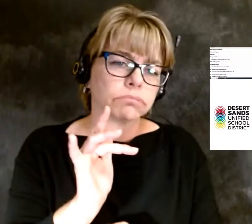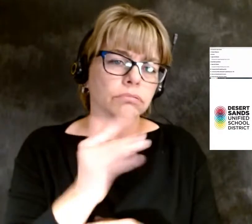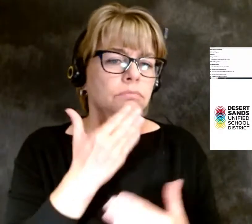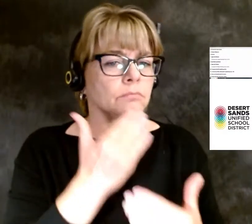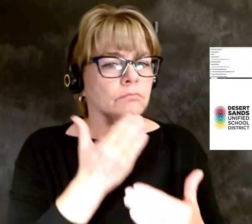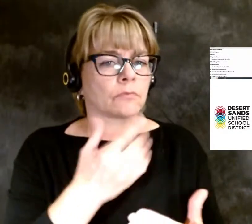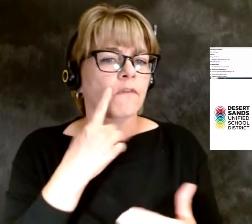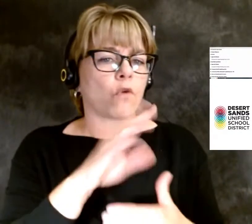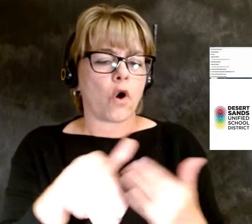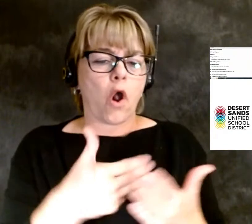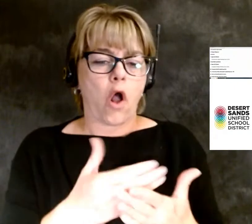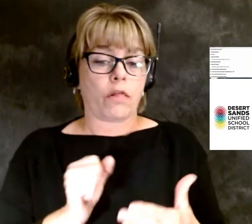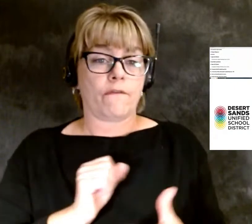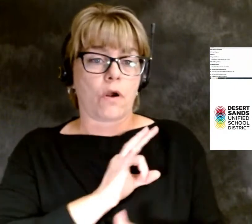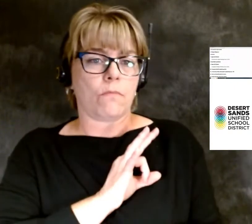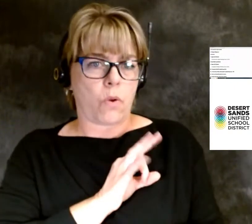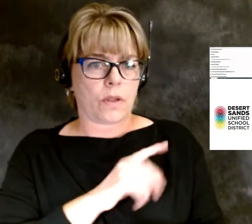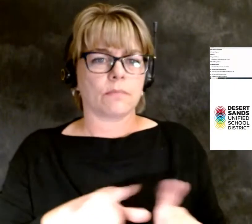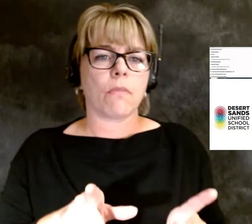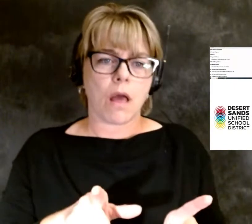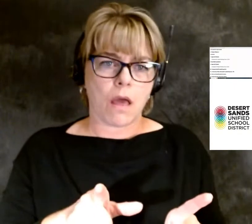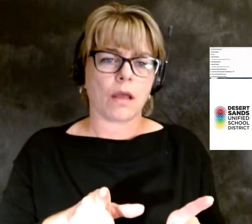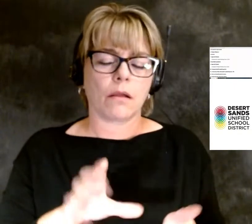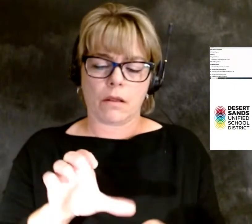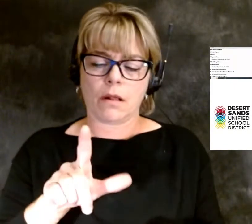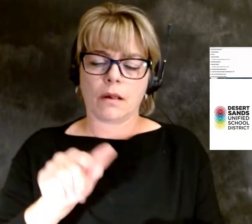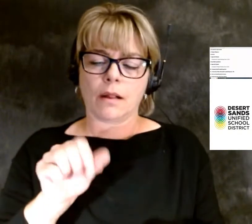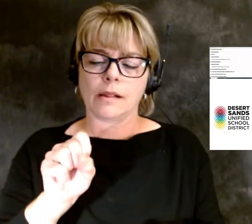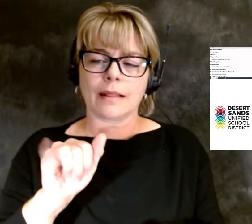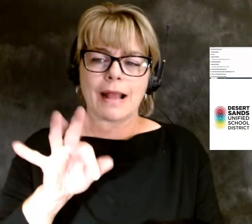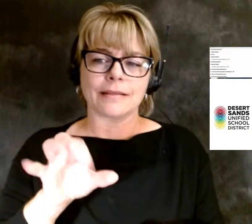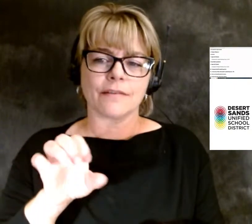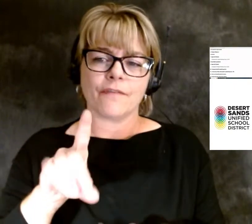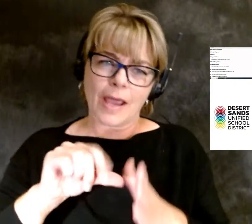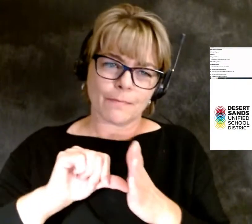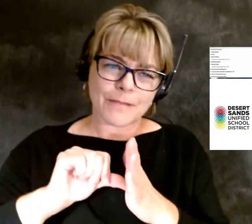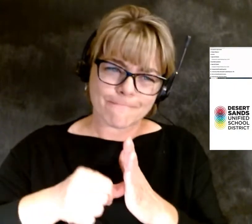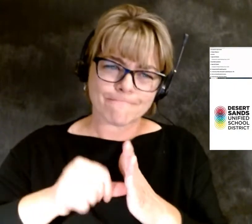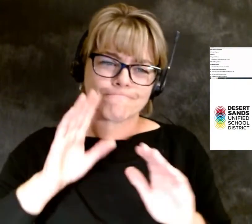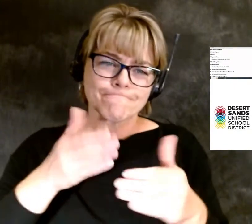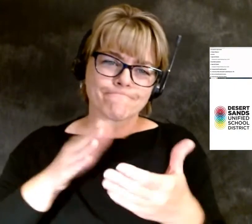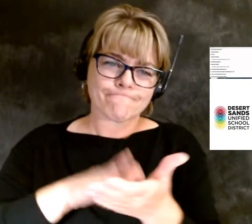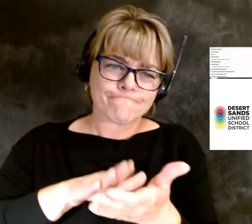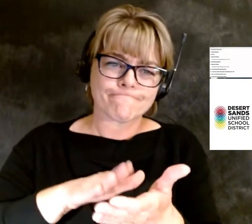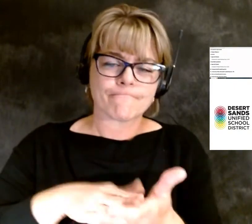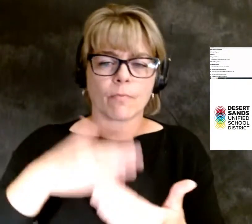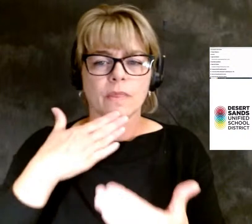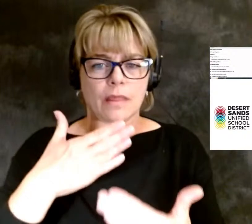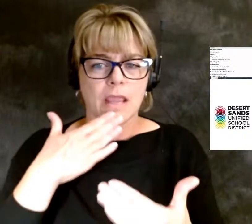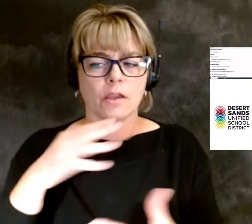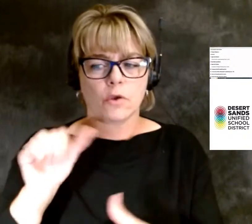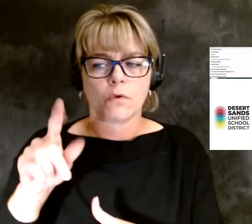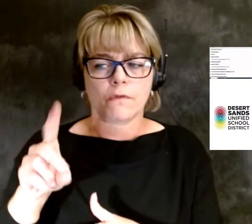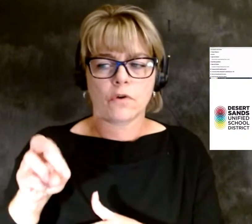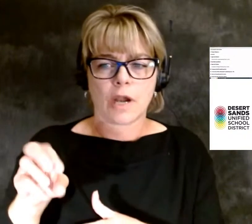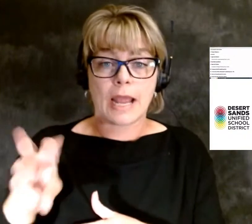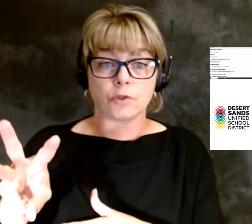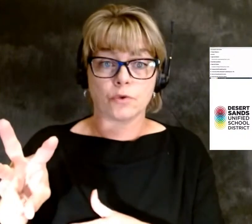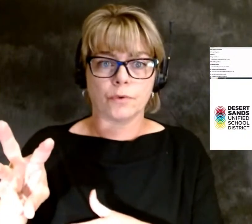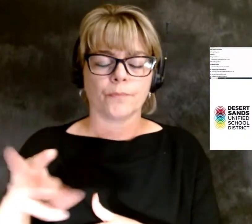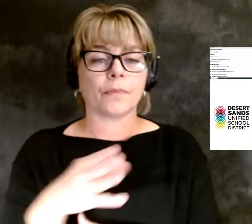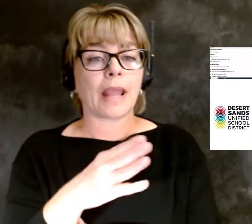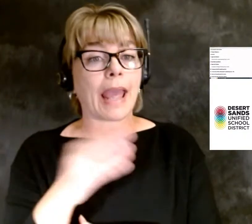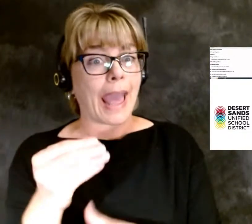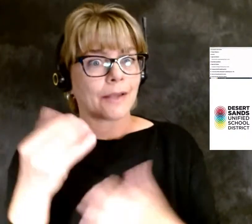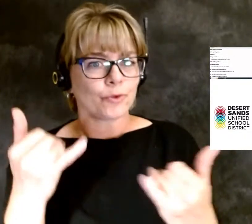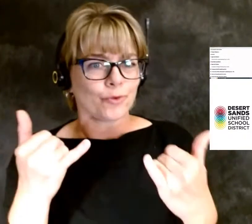to highlight our classified employees. So great job, Andrew. Appreciate you doing that. And then today is the first day of summer school. If you can